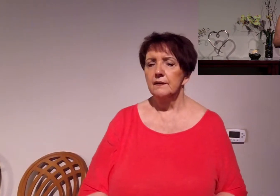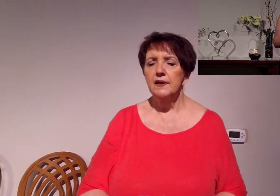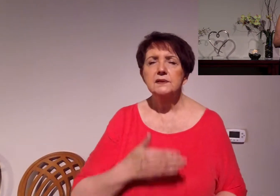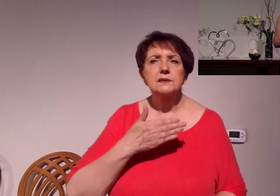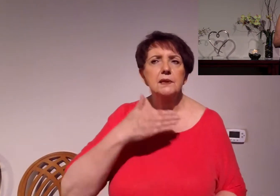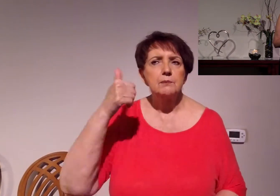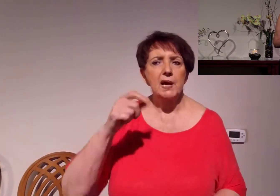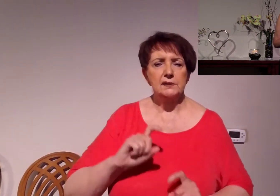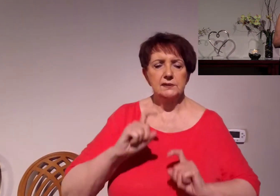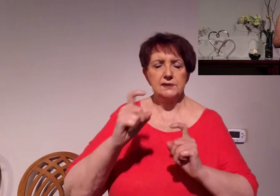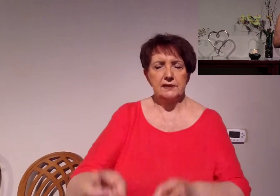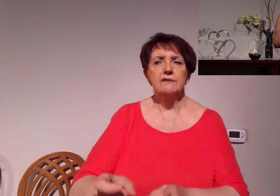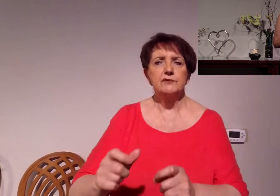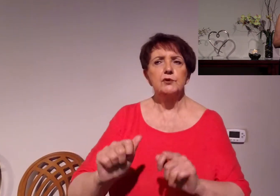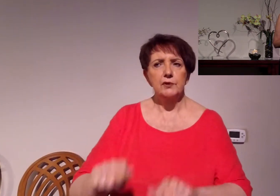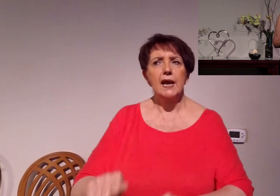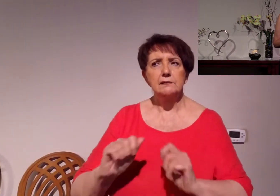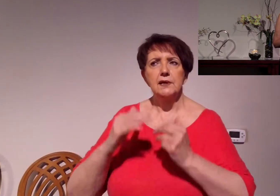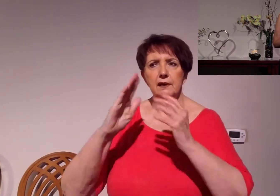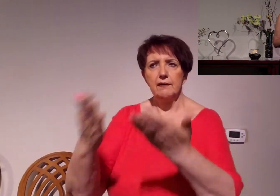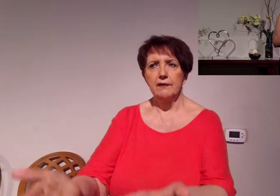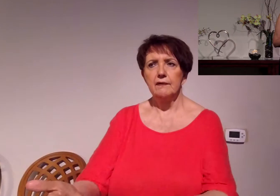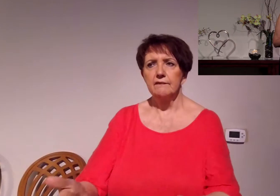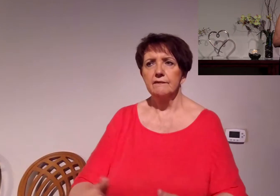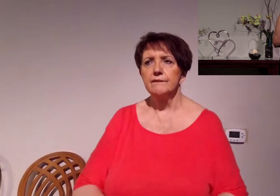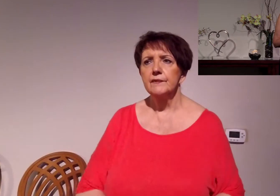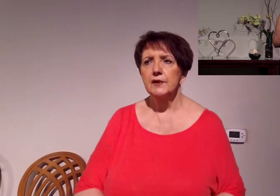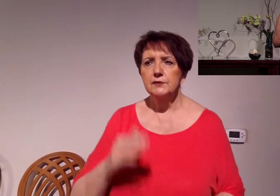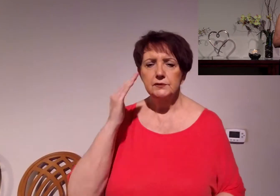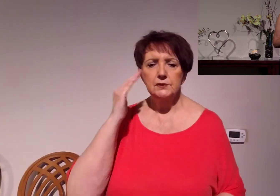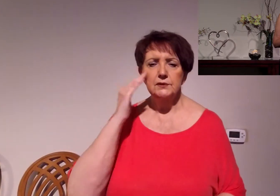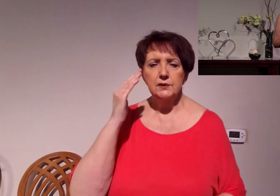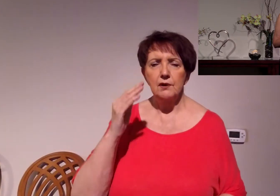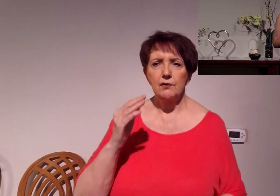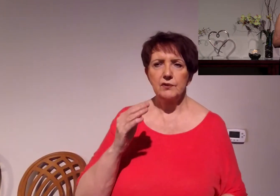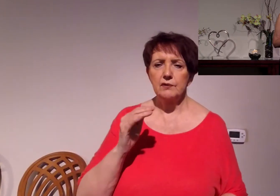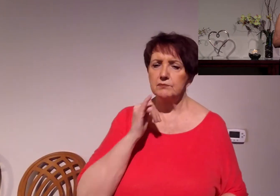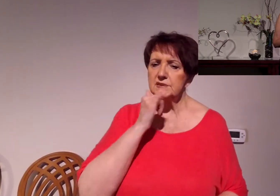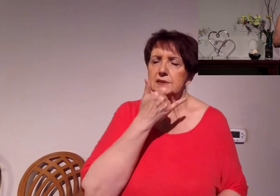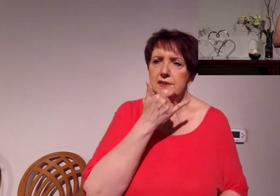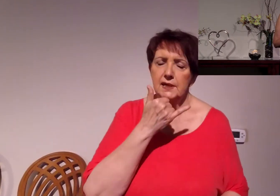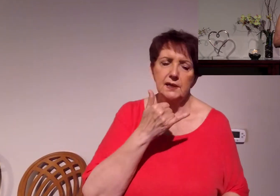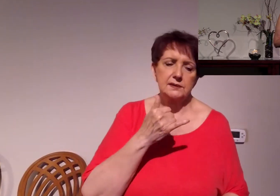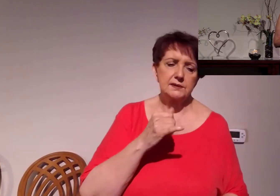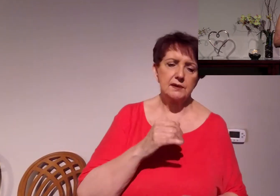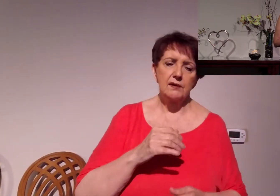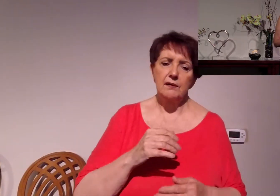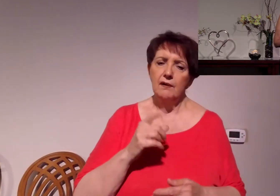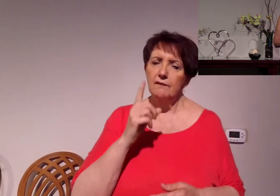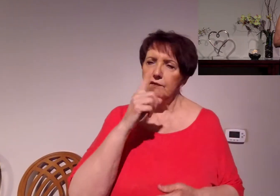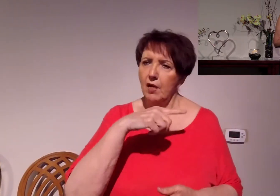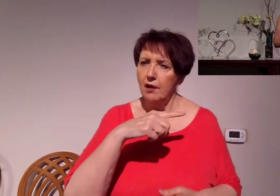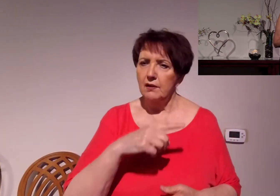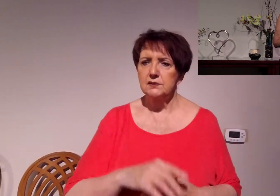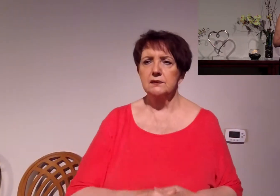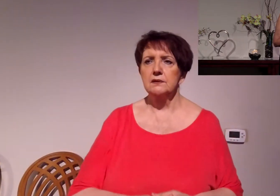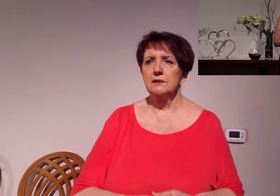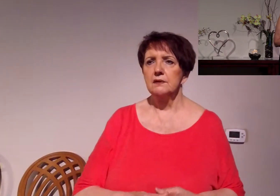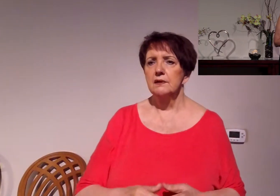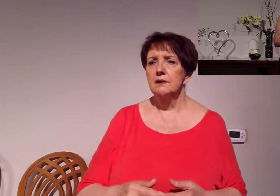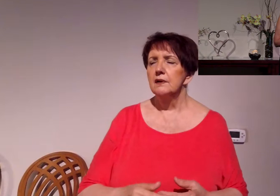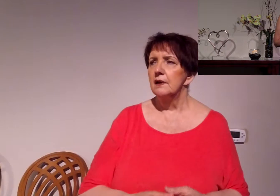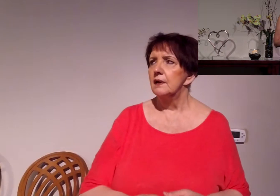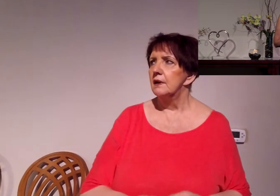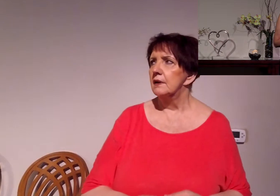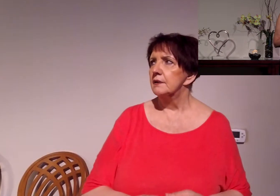that we can give another human being. To know their foibles, to know their flaws, to